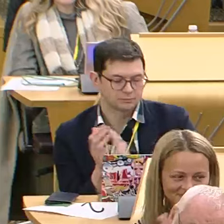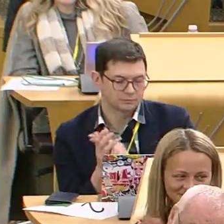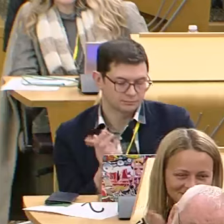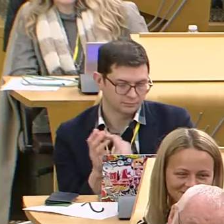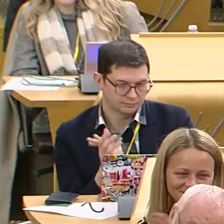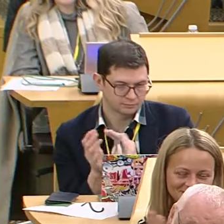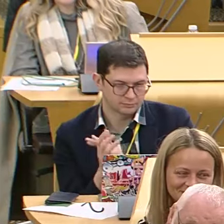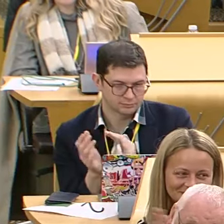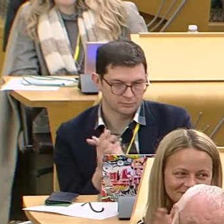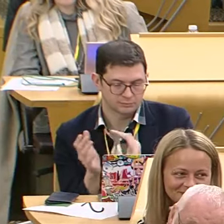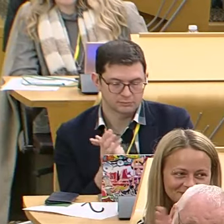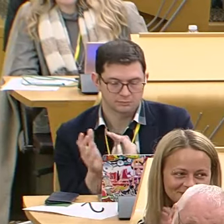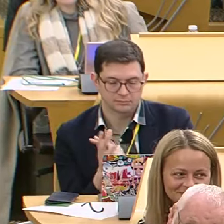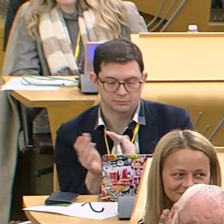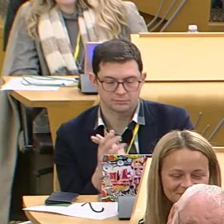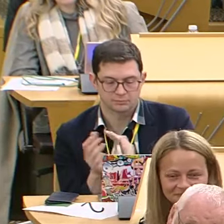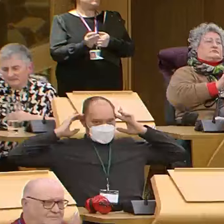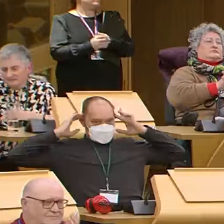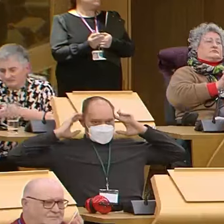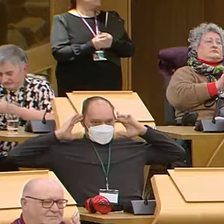Thank you.